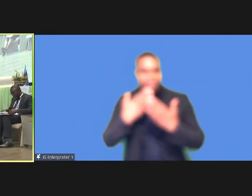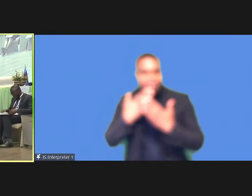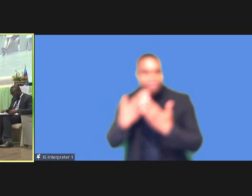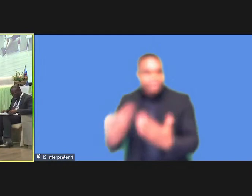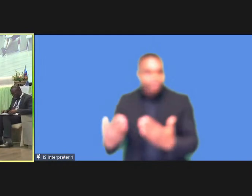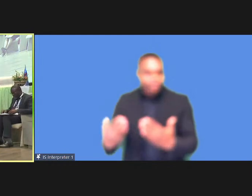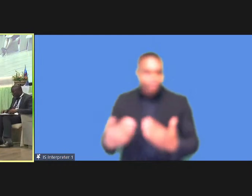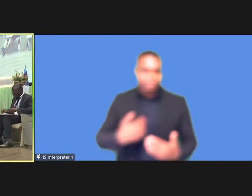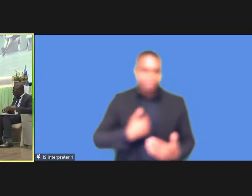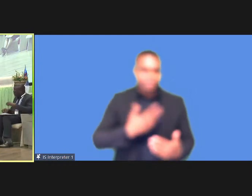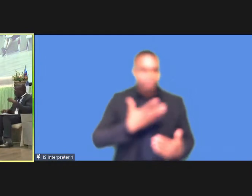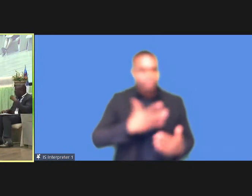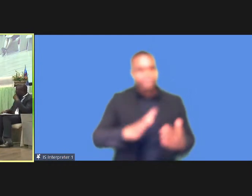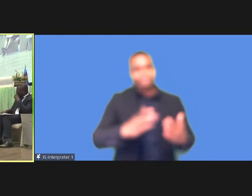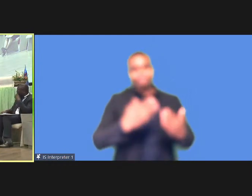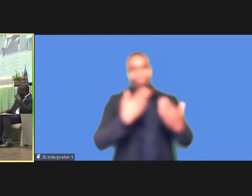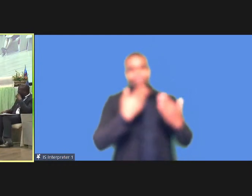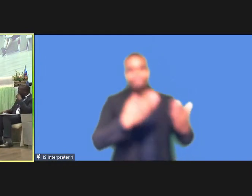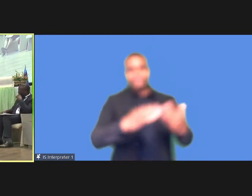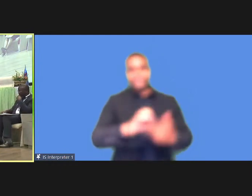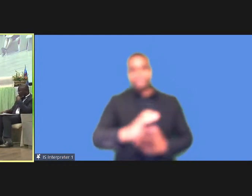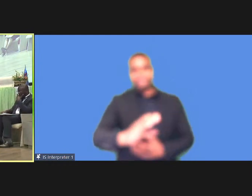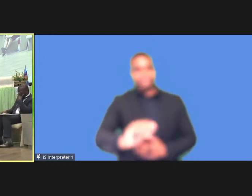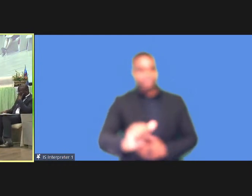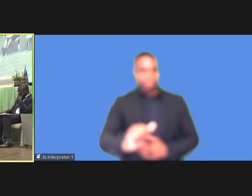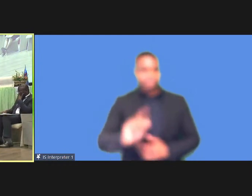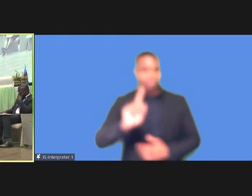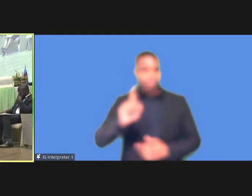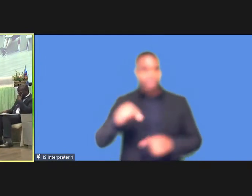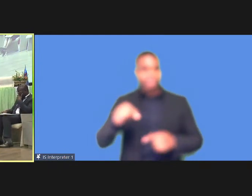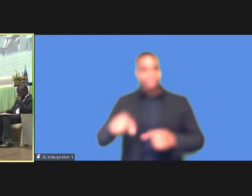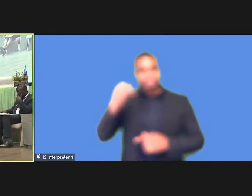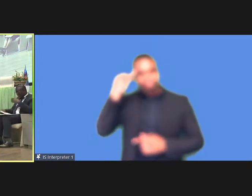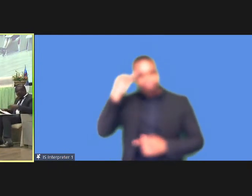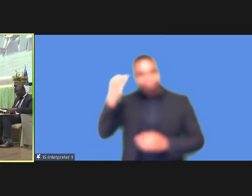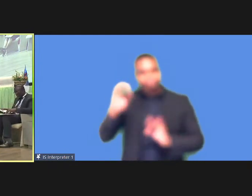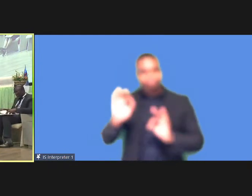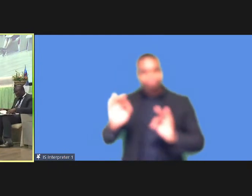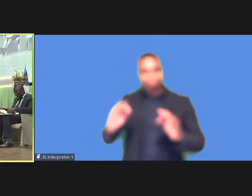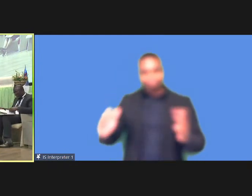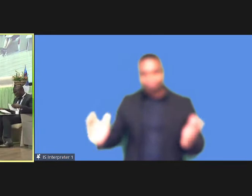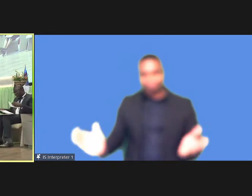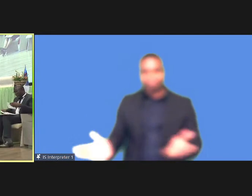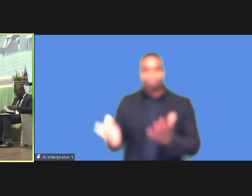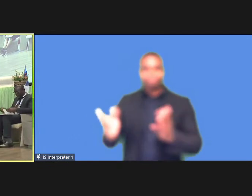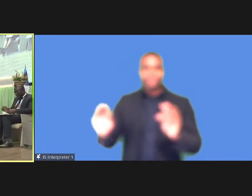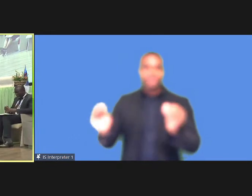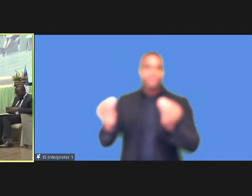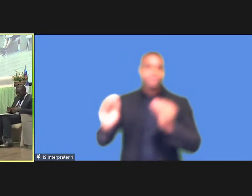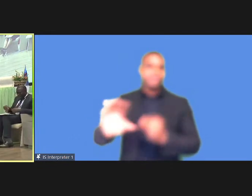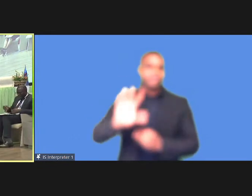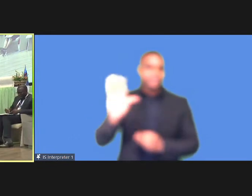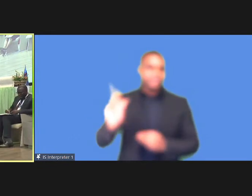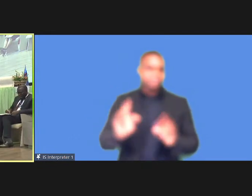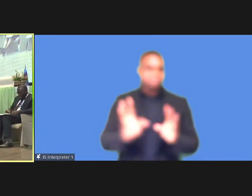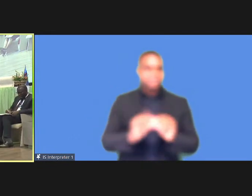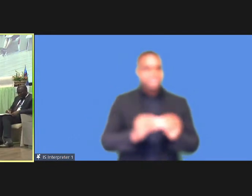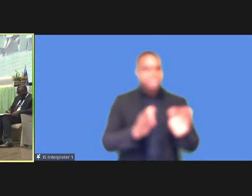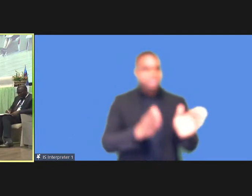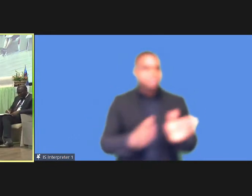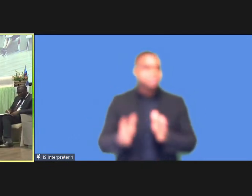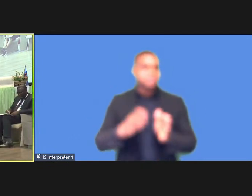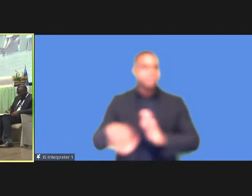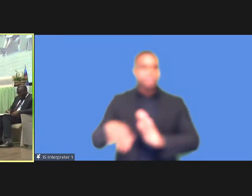Takwimu Young African Statistician Program, and the Statistical Commission for Africa for